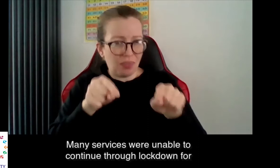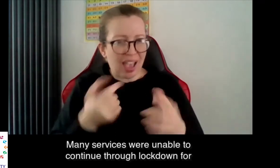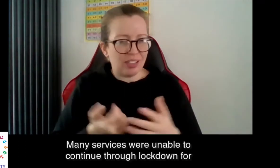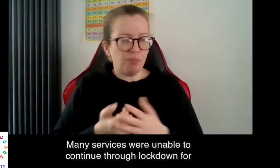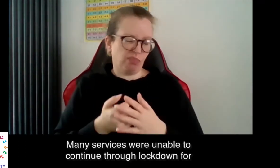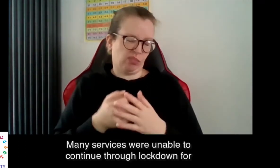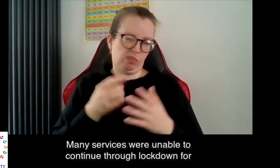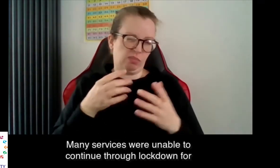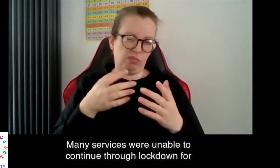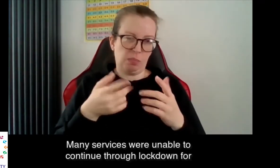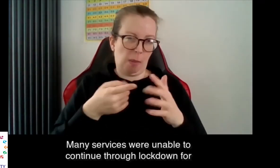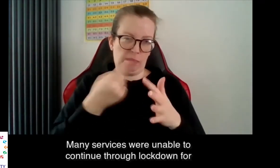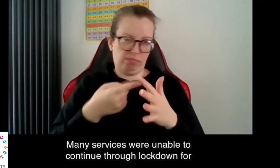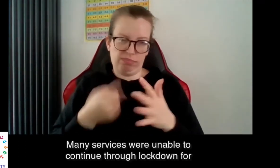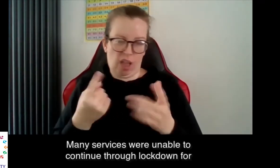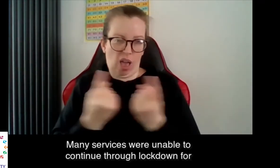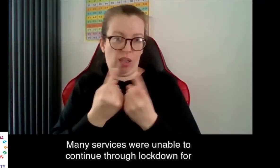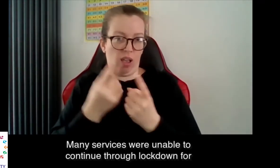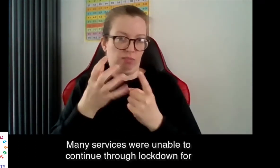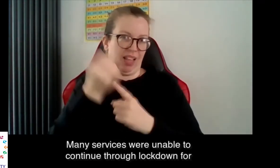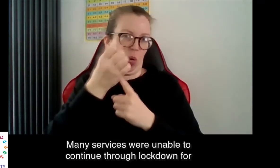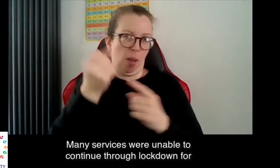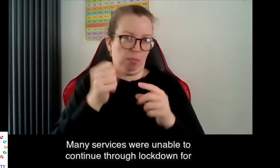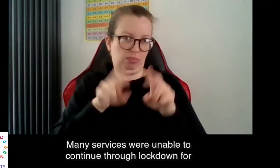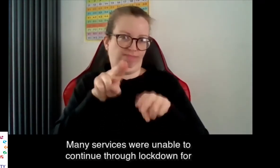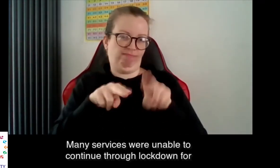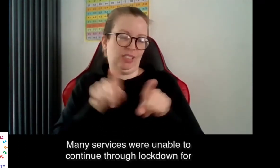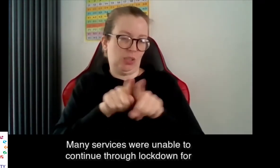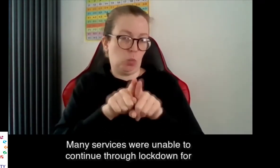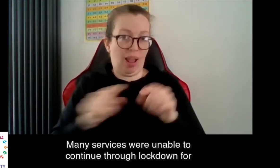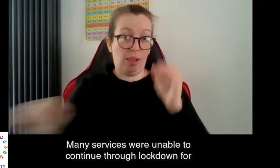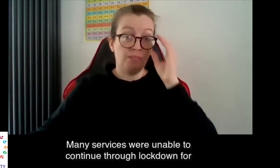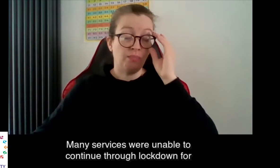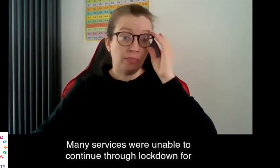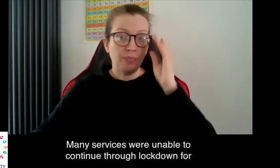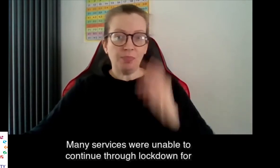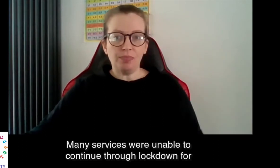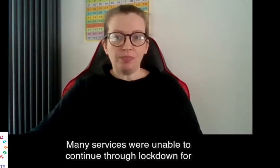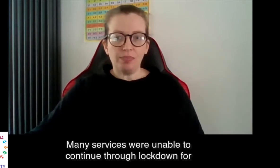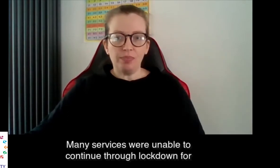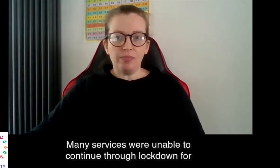sign language skills. So we need to look at the impact of that, and we'll evaluate additional effects it has had.